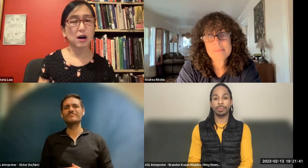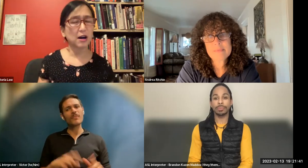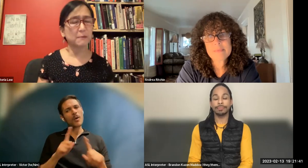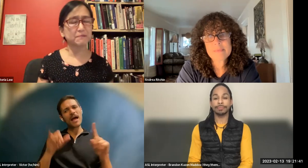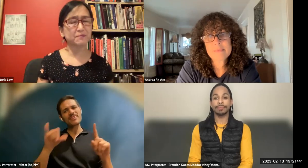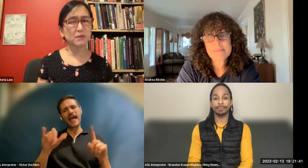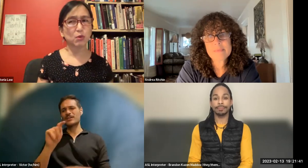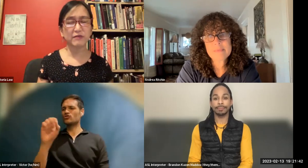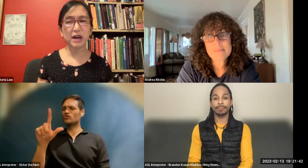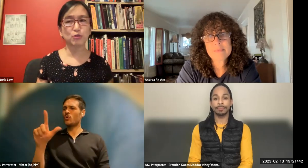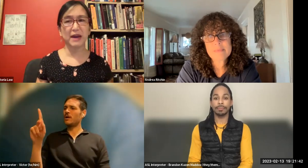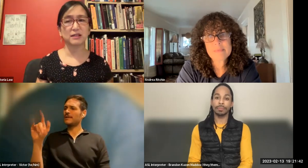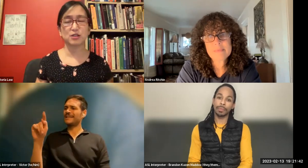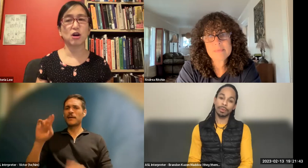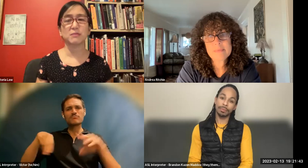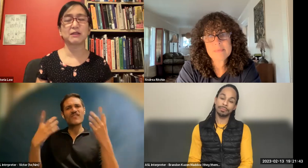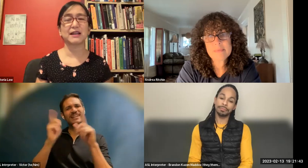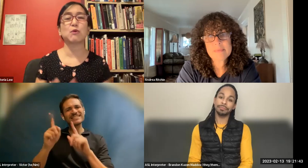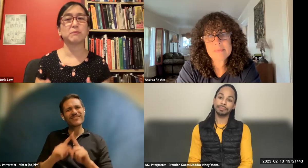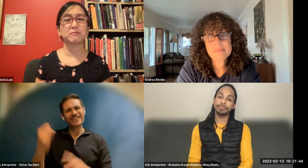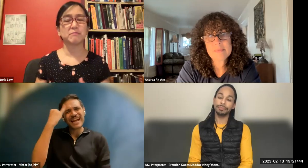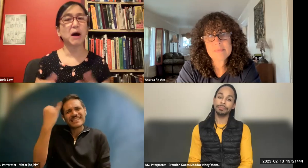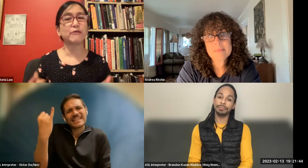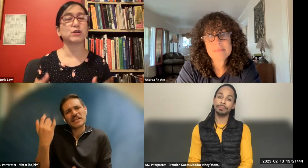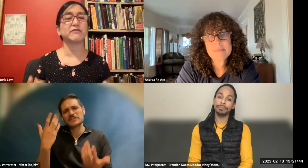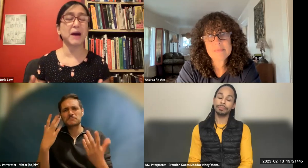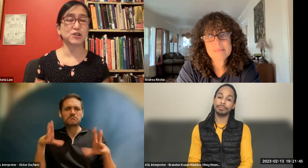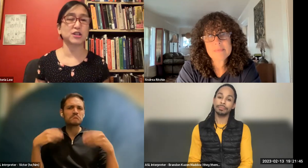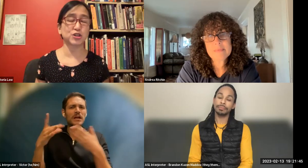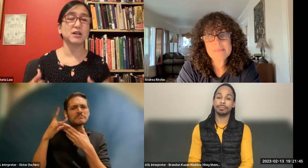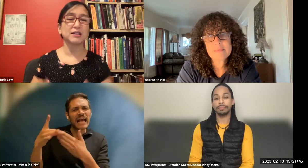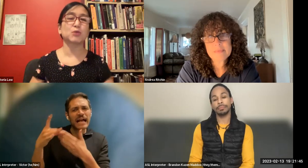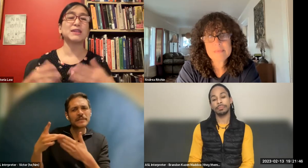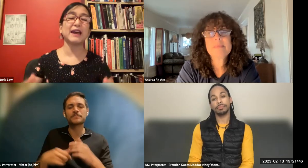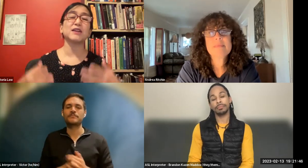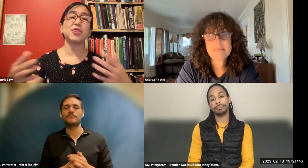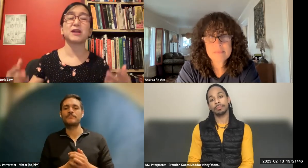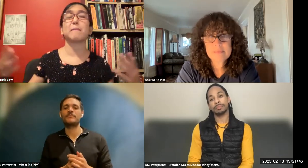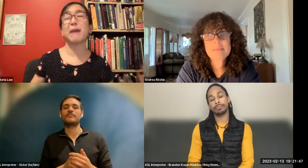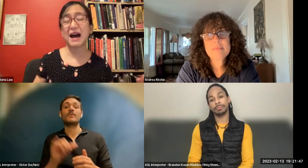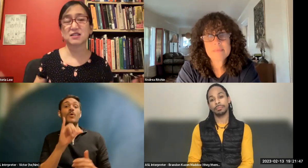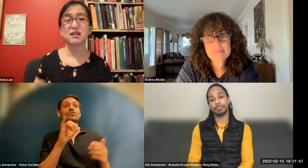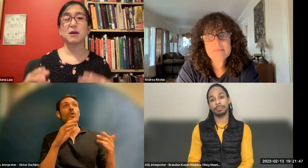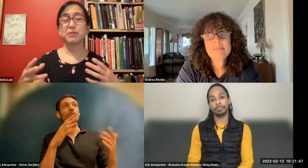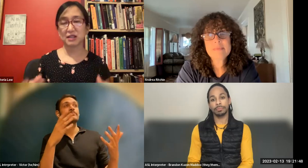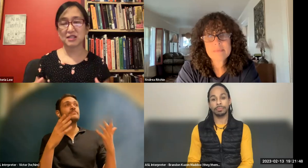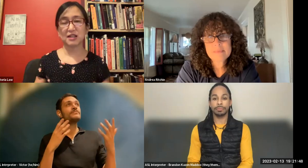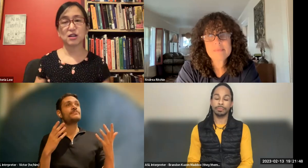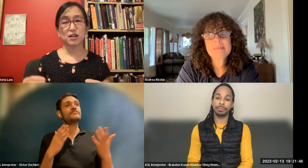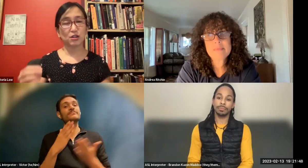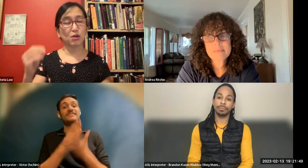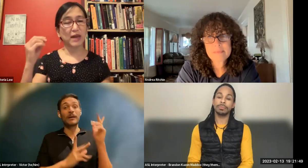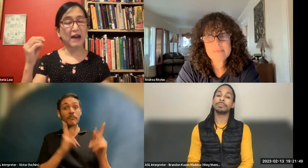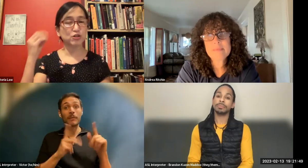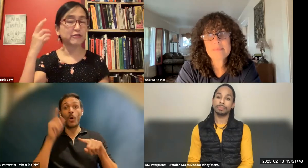this. One of the other panelists talked about like our poverty of imagination. Like we can't think past